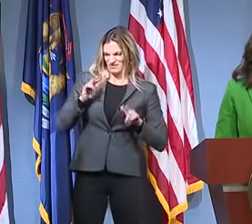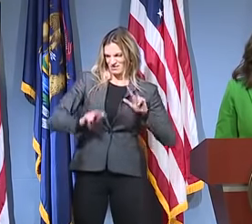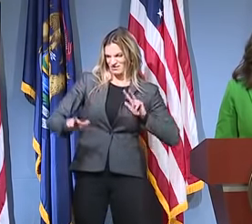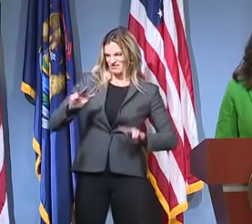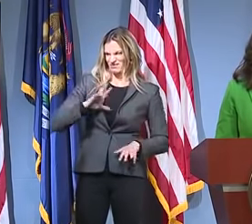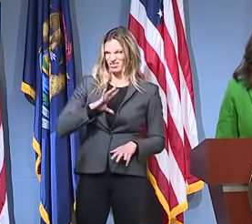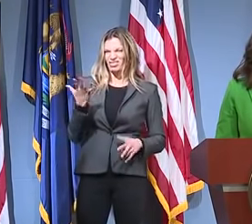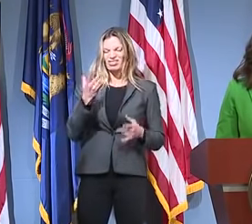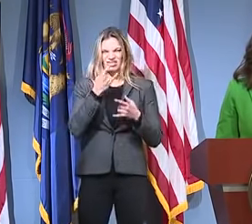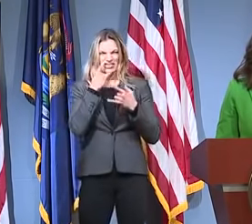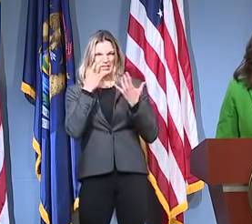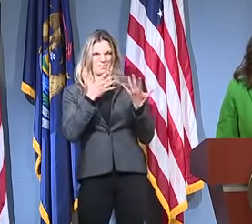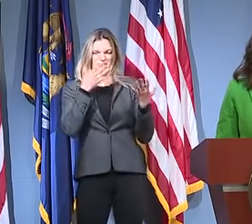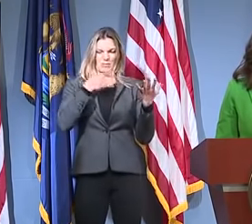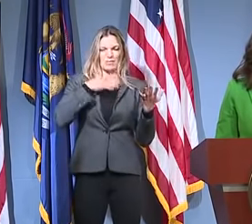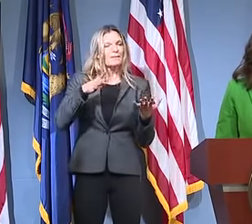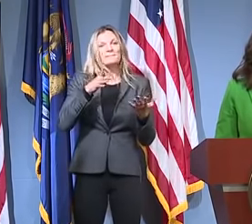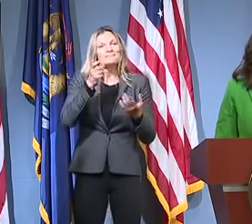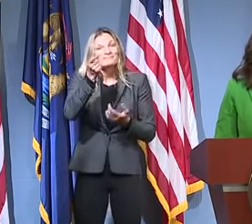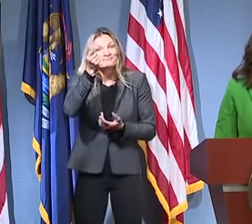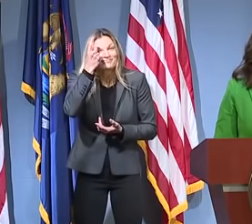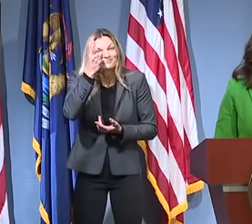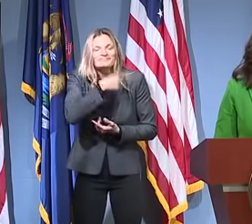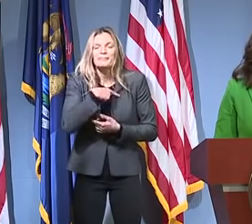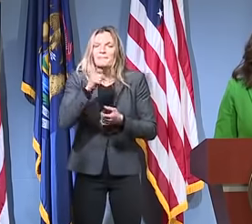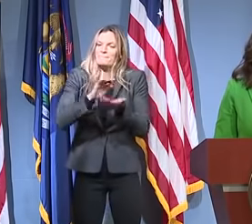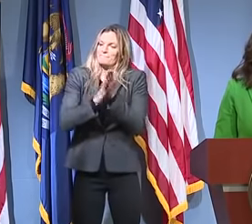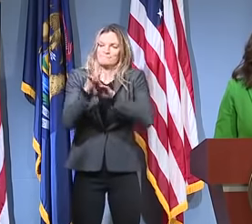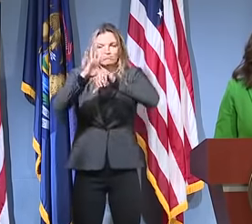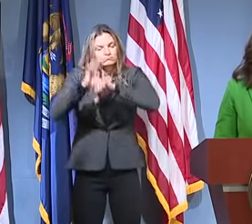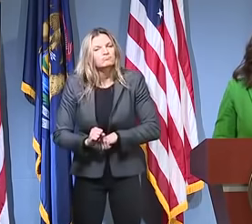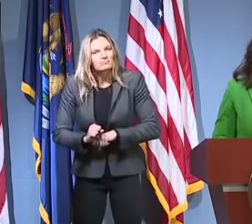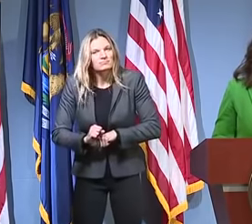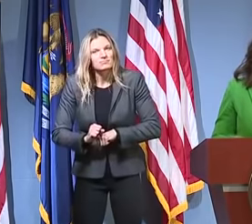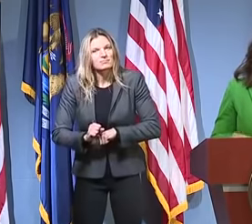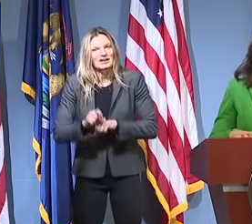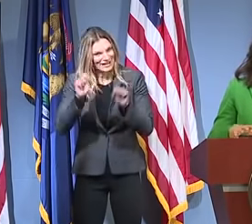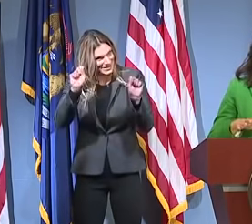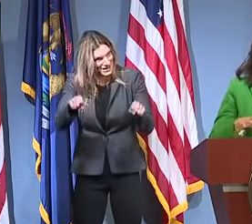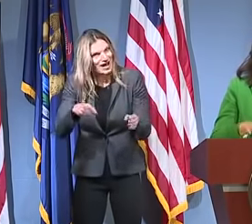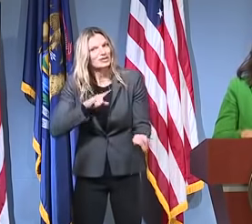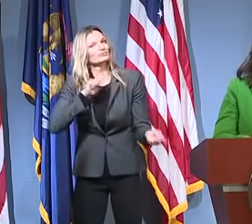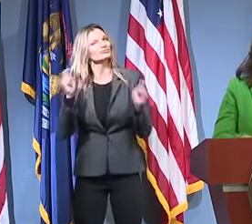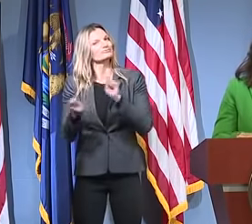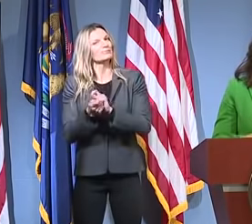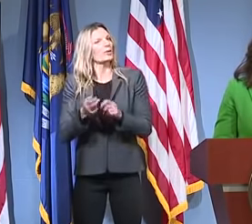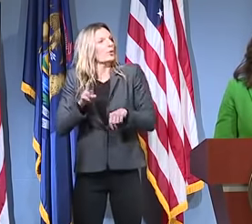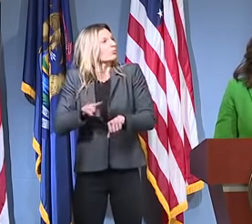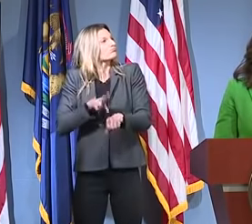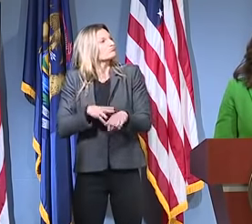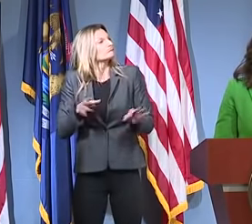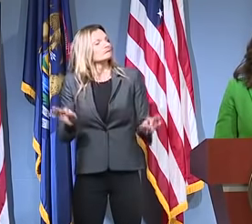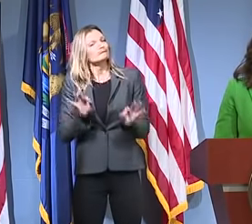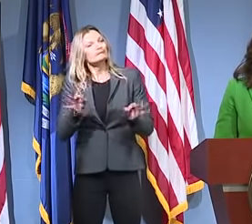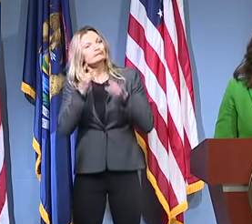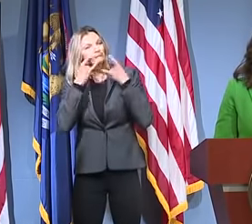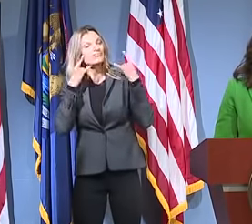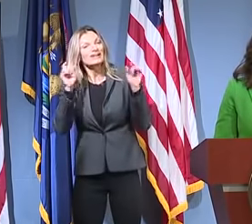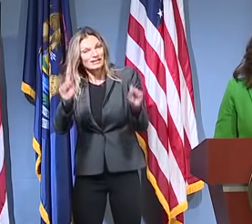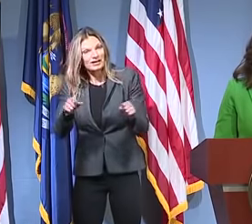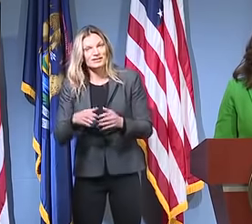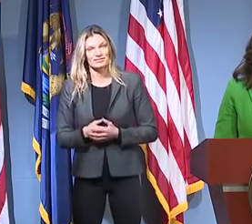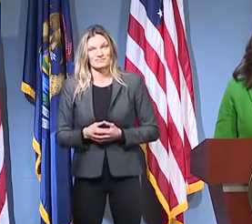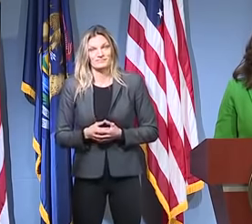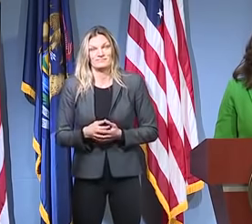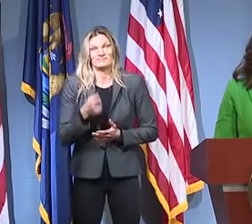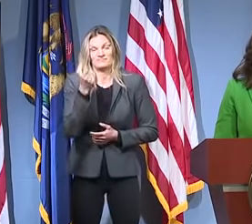is necessitating that we do. The fact of the matter is that this pandemic has ravaged the United States worse than any